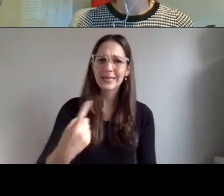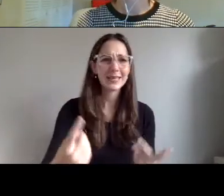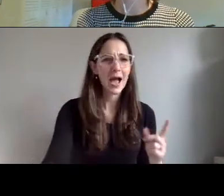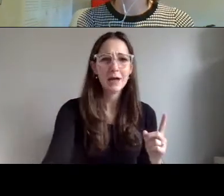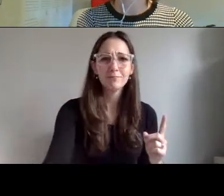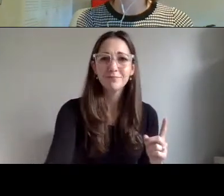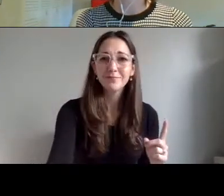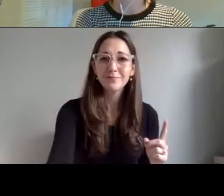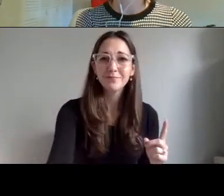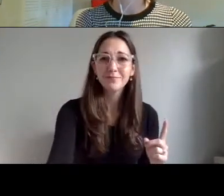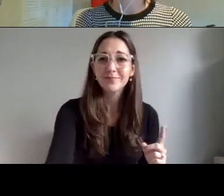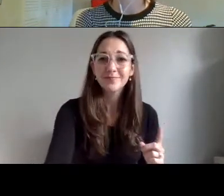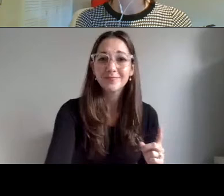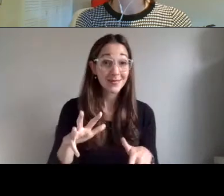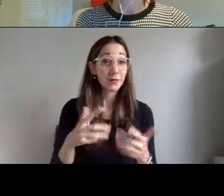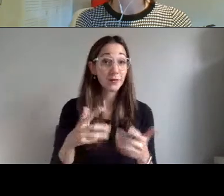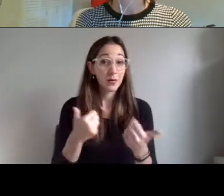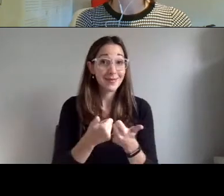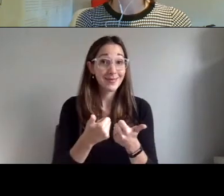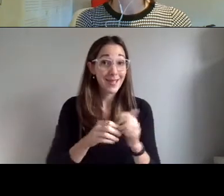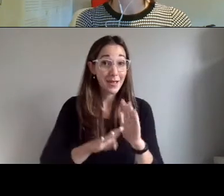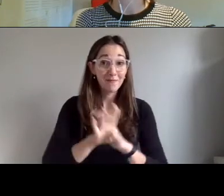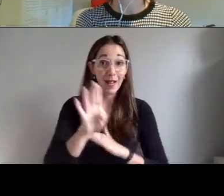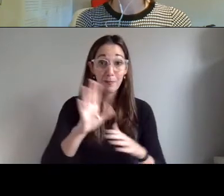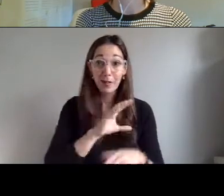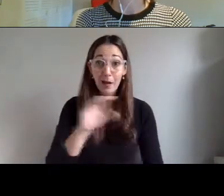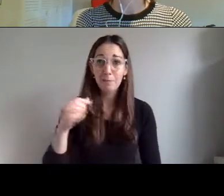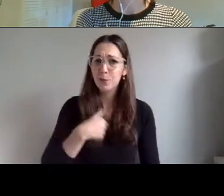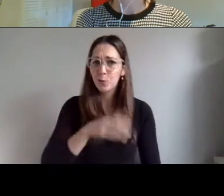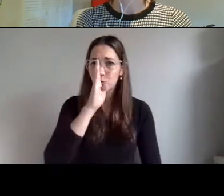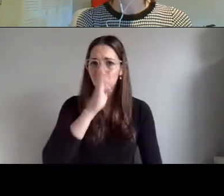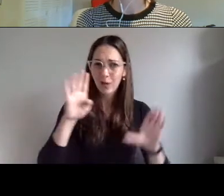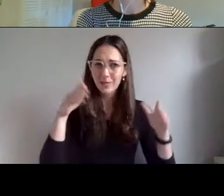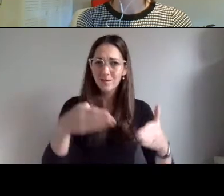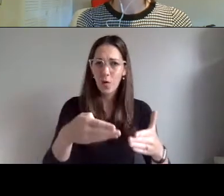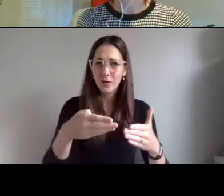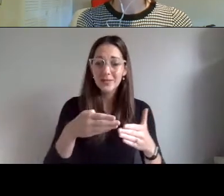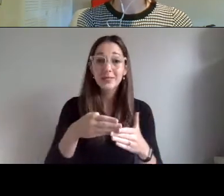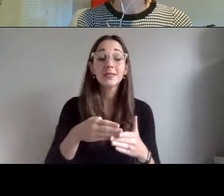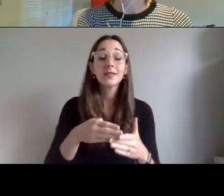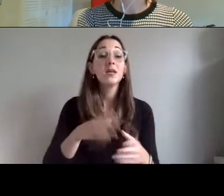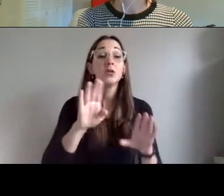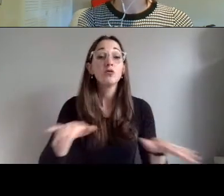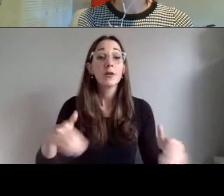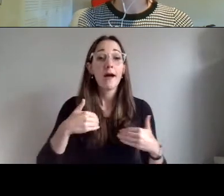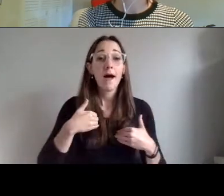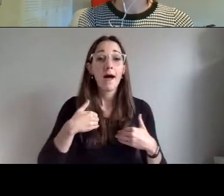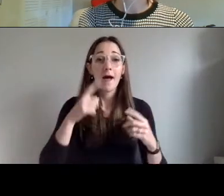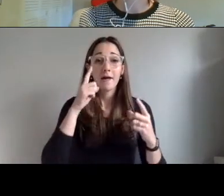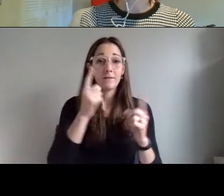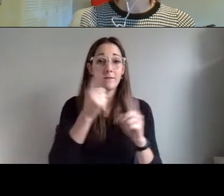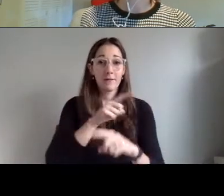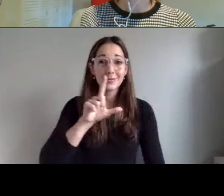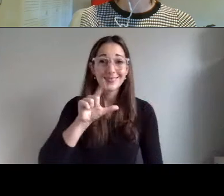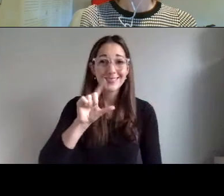we took a direct focus on, you know, dyslexic children, but then the wider classroom. You know, in this room